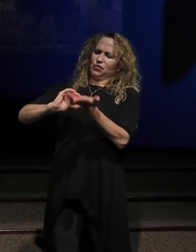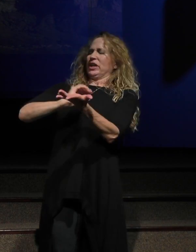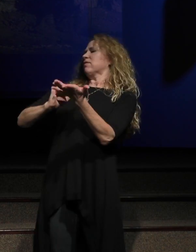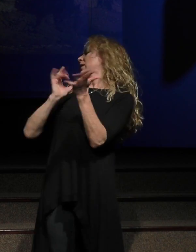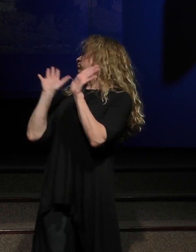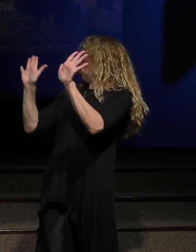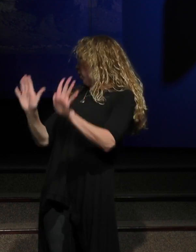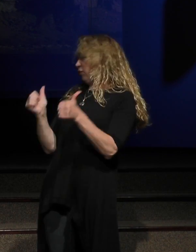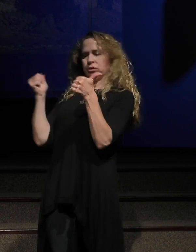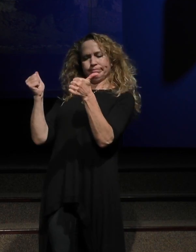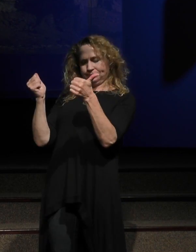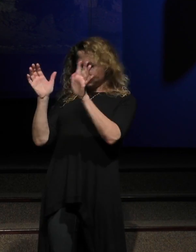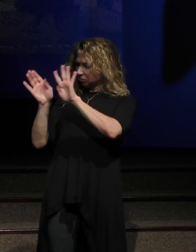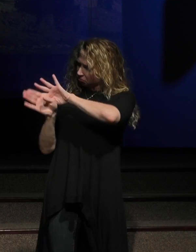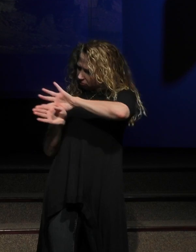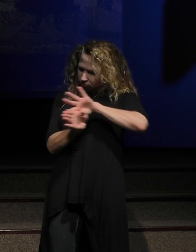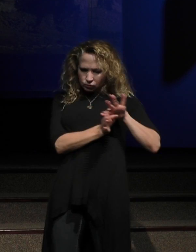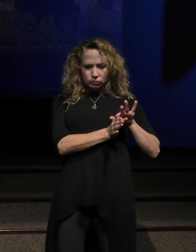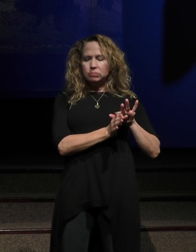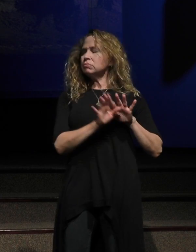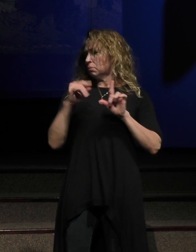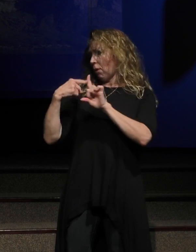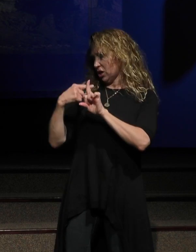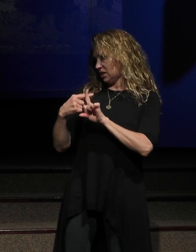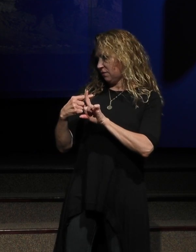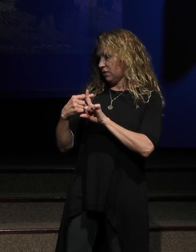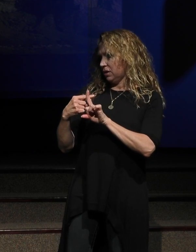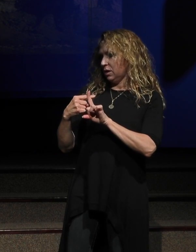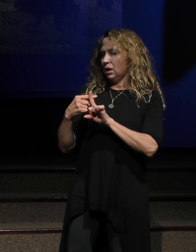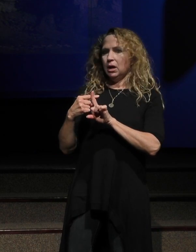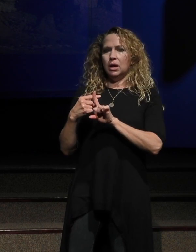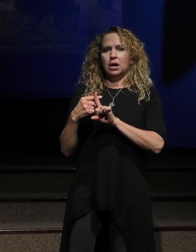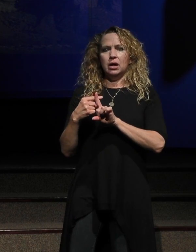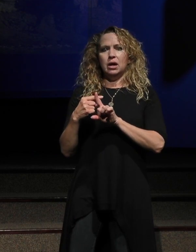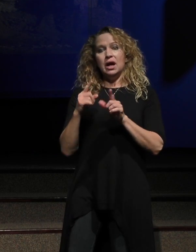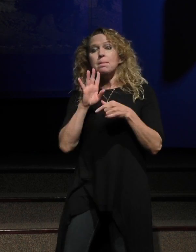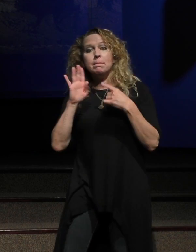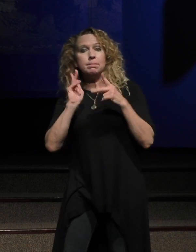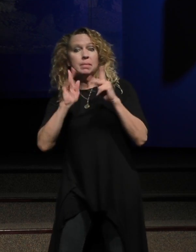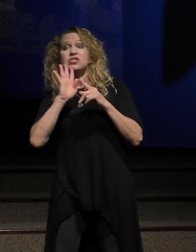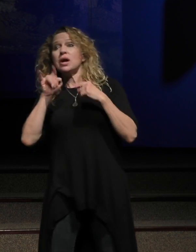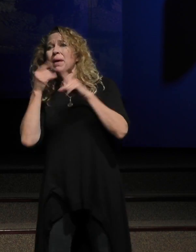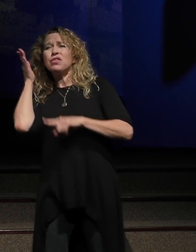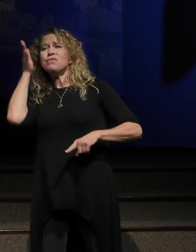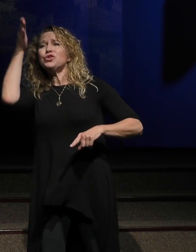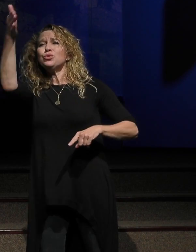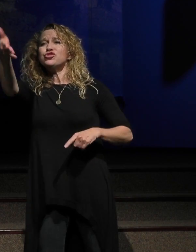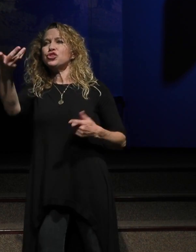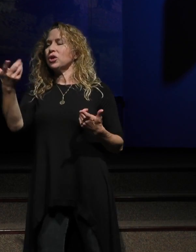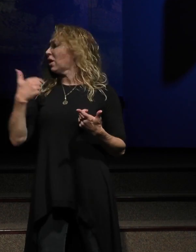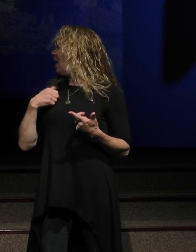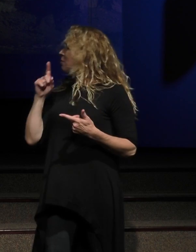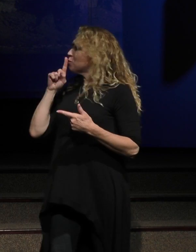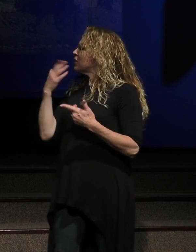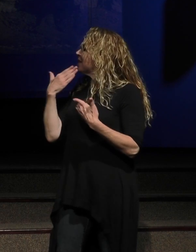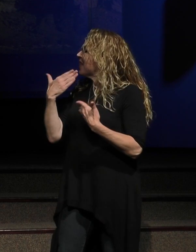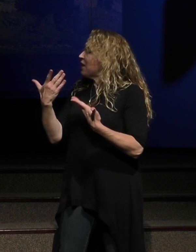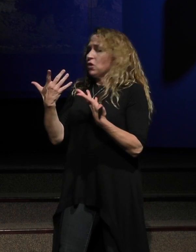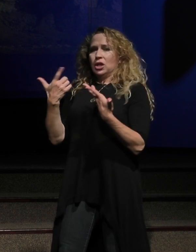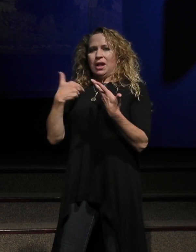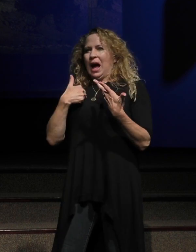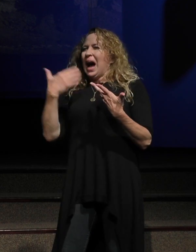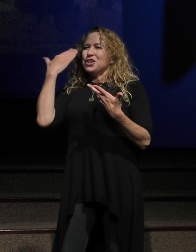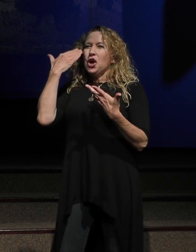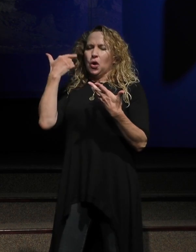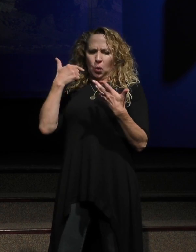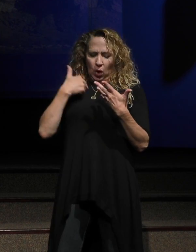wonderful. That's in the past. And that's great. That's a good thing. And then I hear people talking about their future. And I say, they say, Craig, I'm so thankful that, that I know